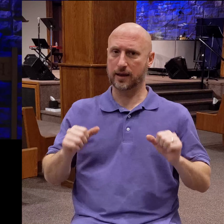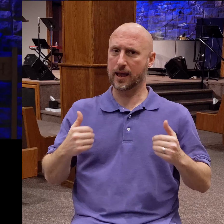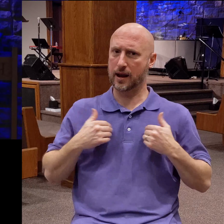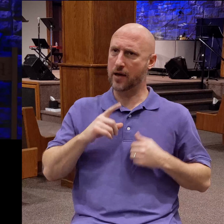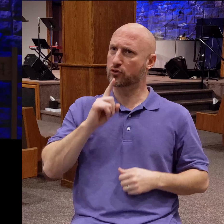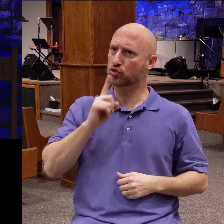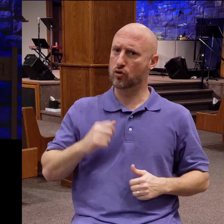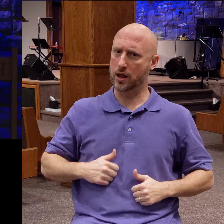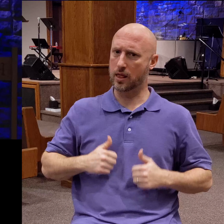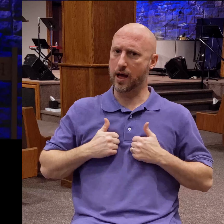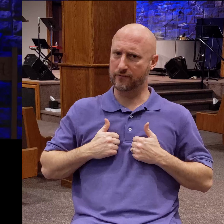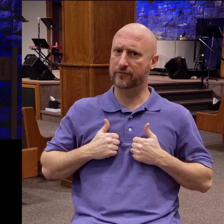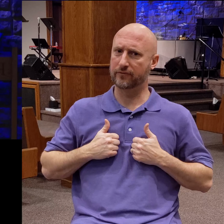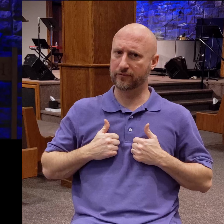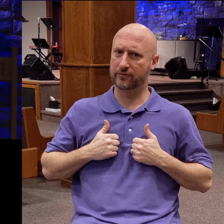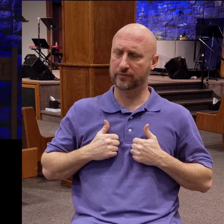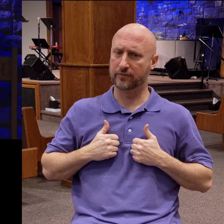can have real life.